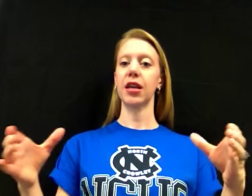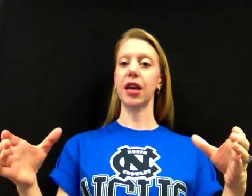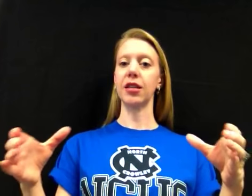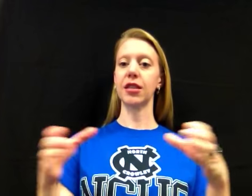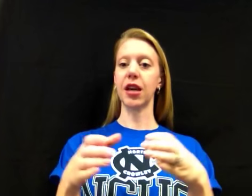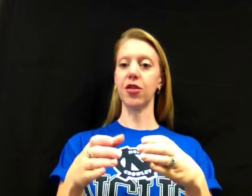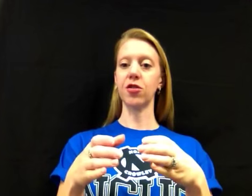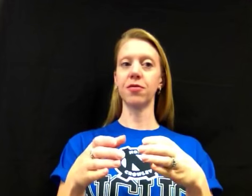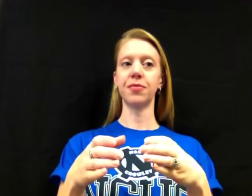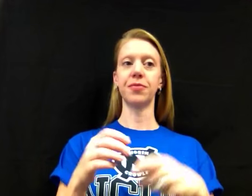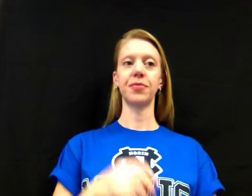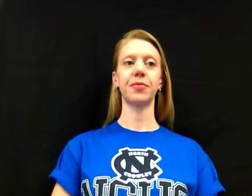Get together.